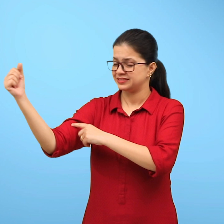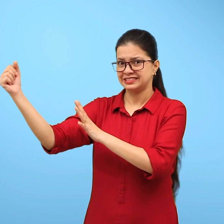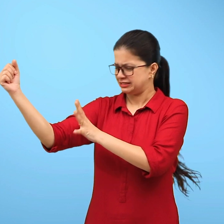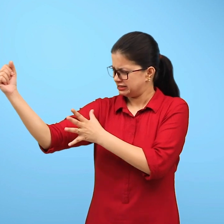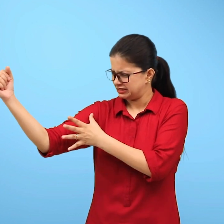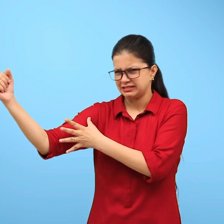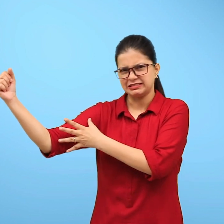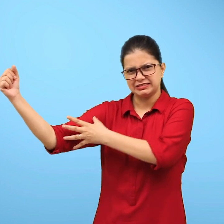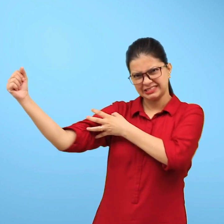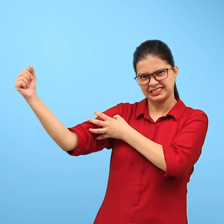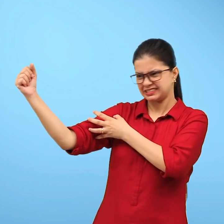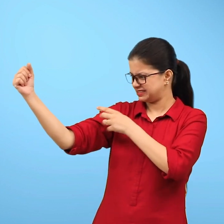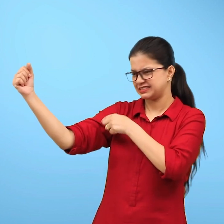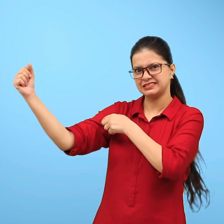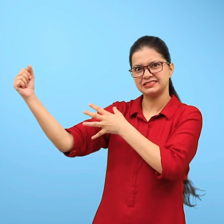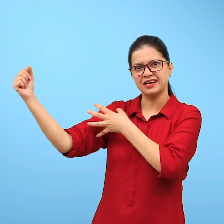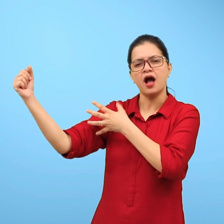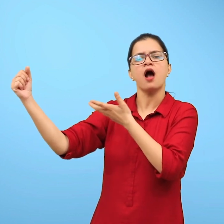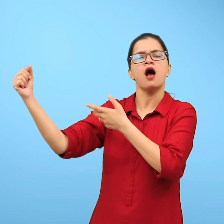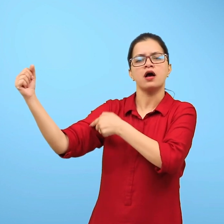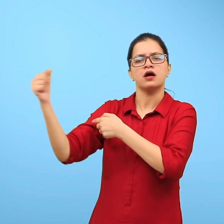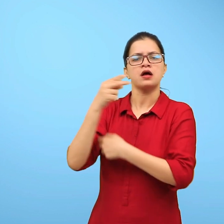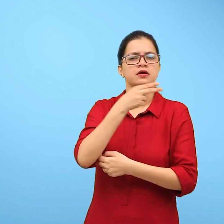The muscle bulged due to contraction.